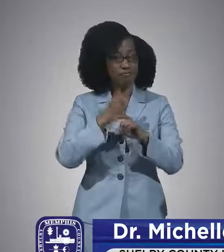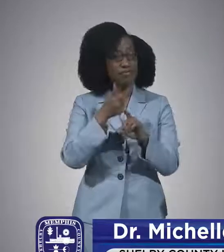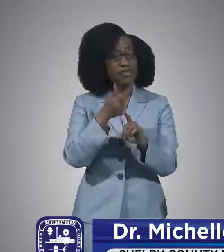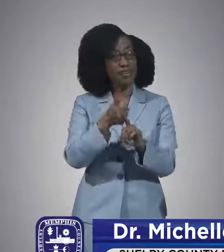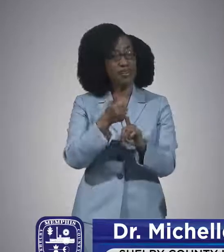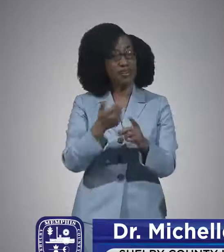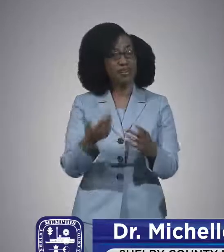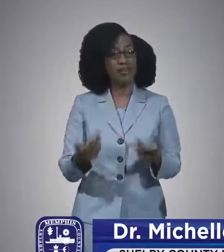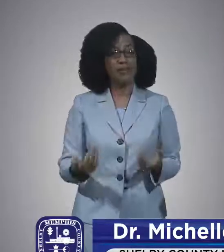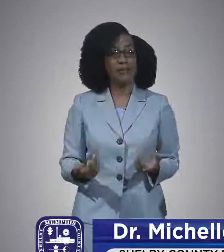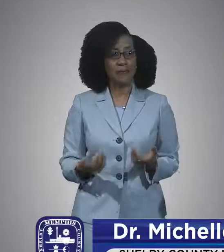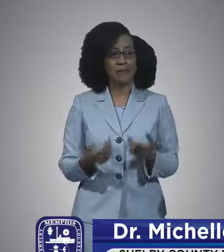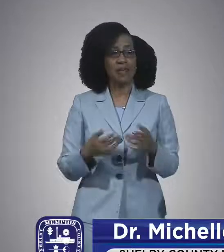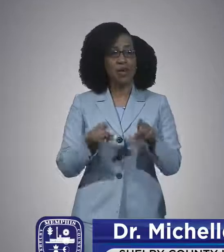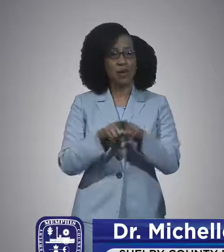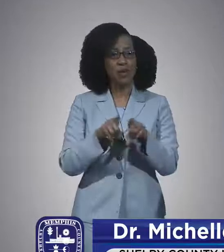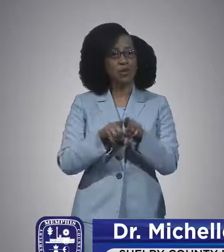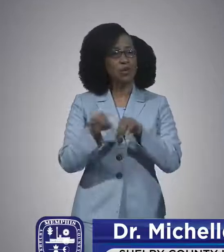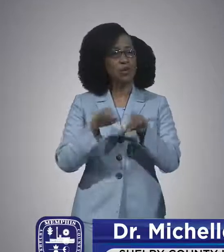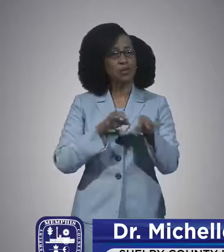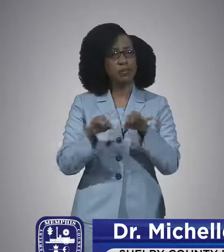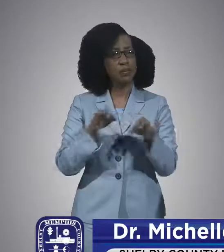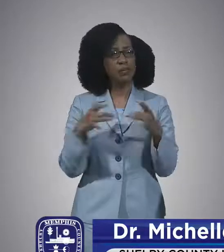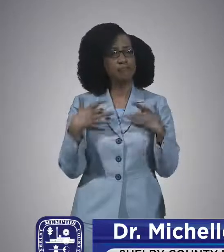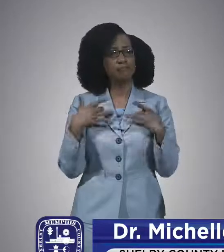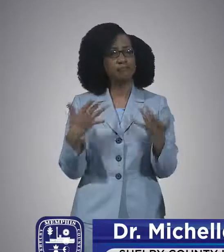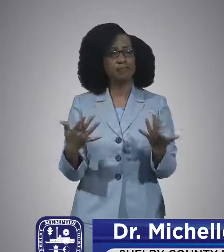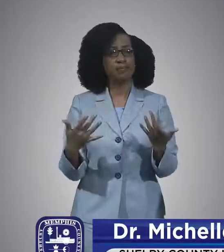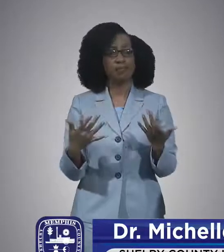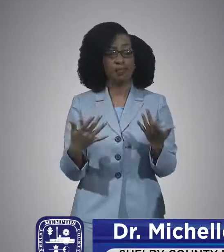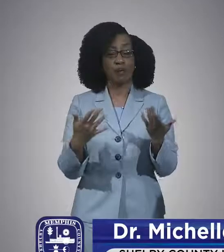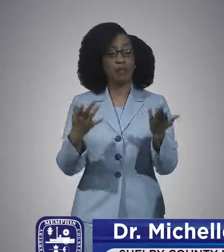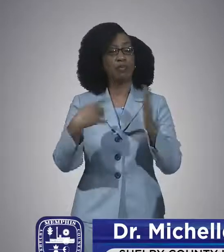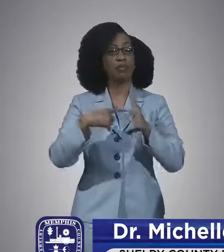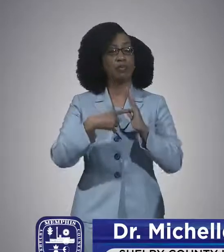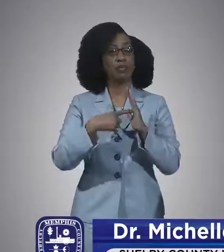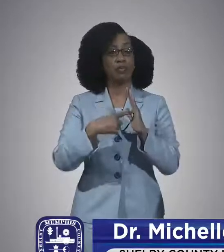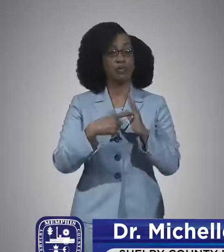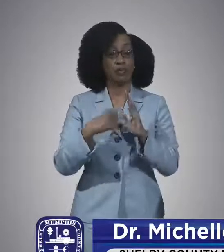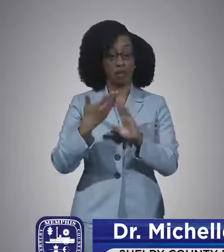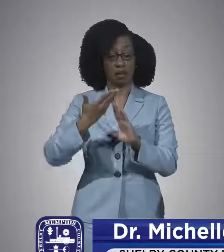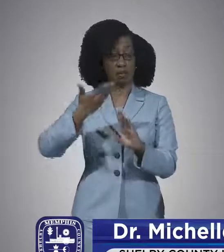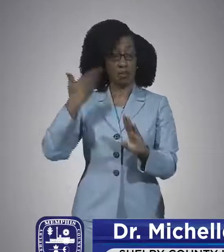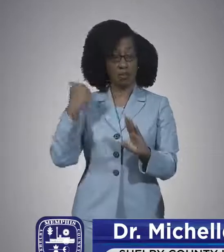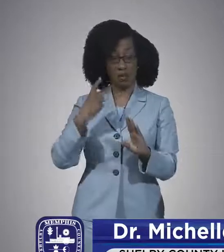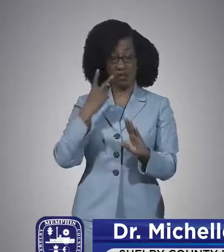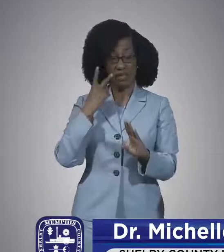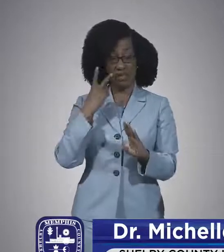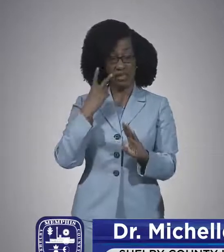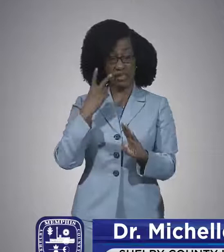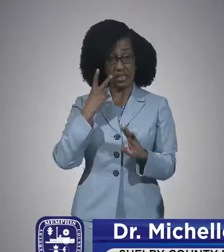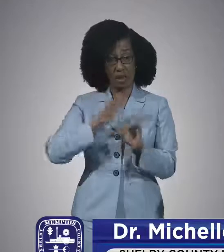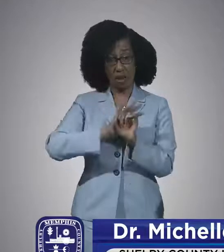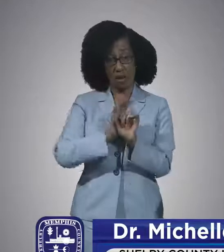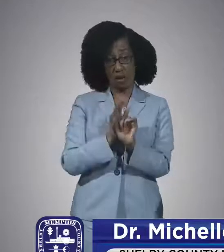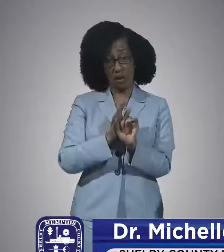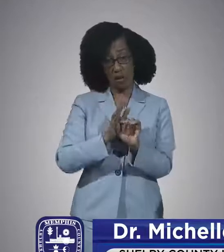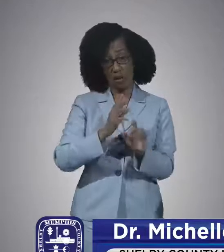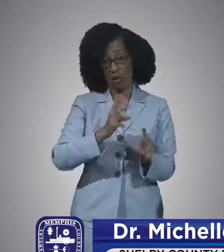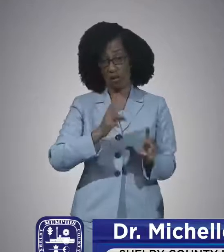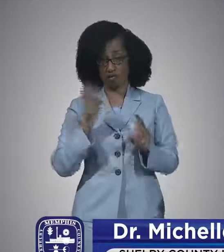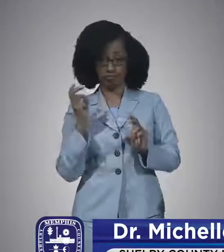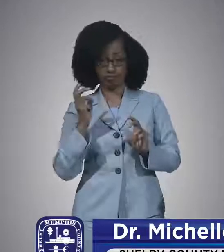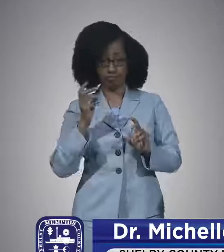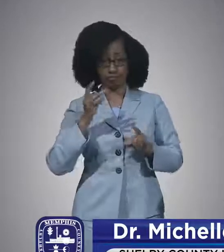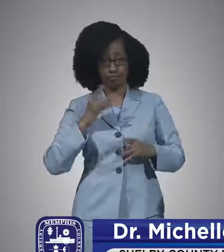arc of how these things go. So normally, if in surges past, what we've seen is this, and the science leads us